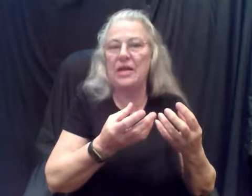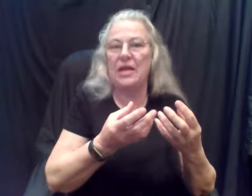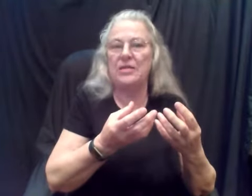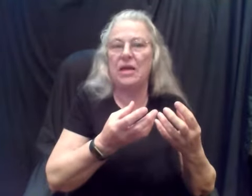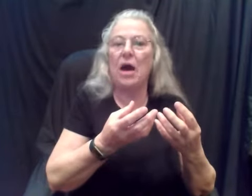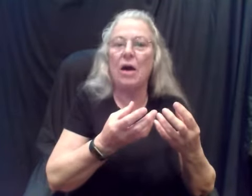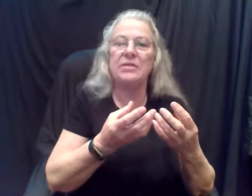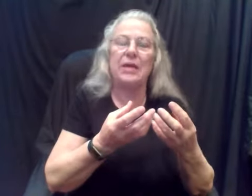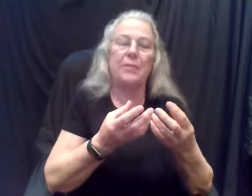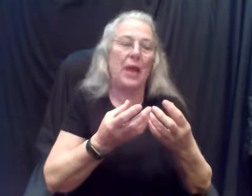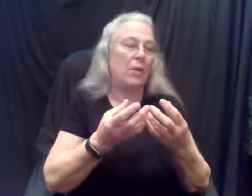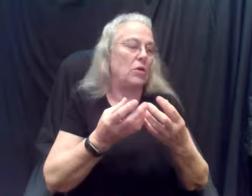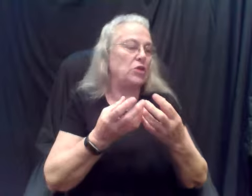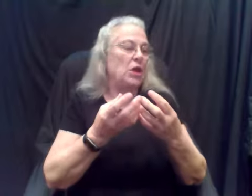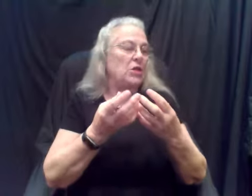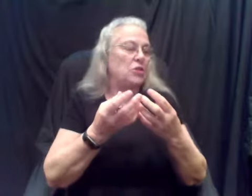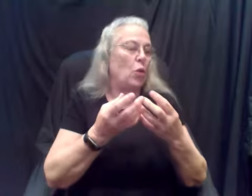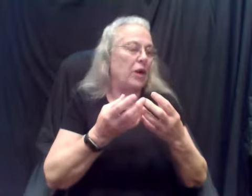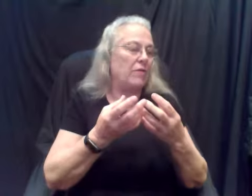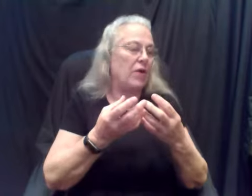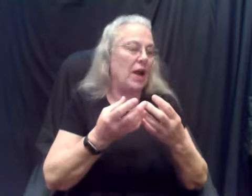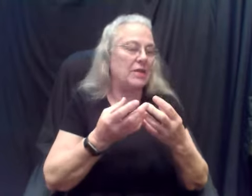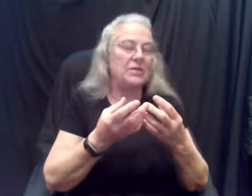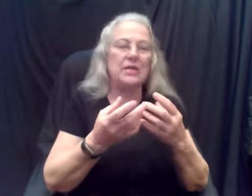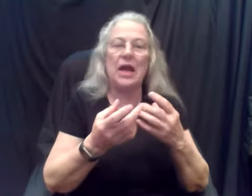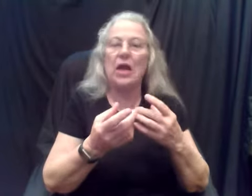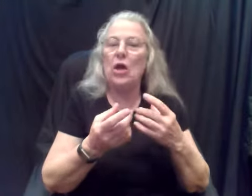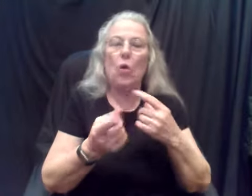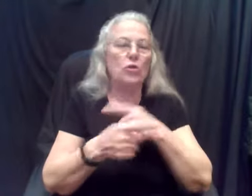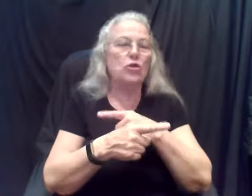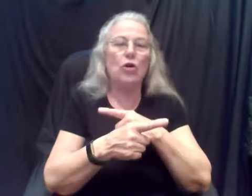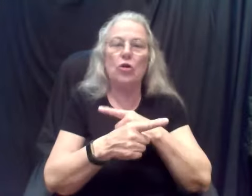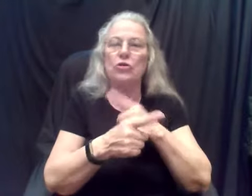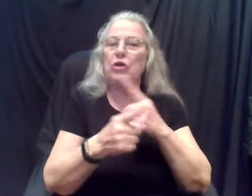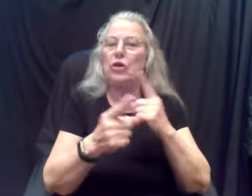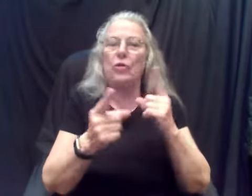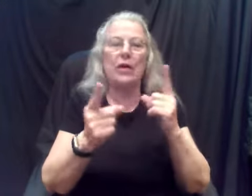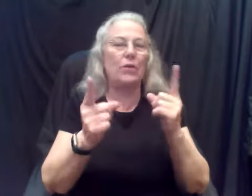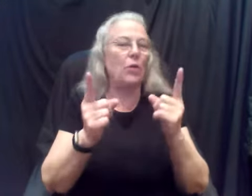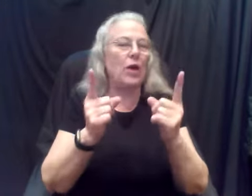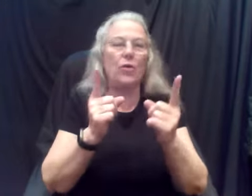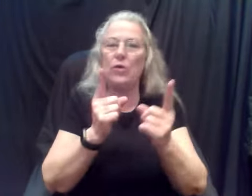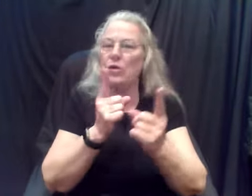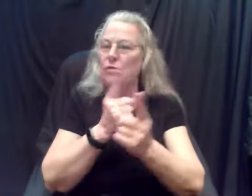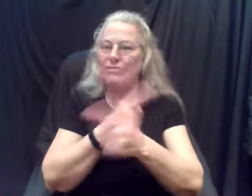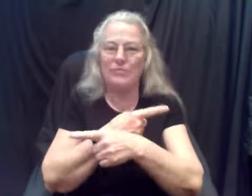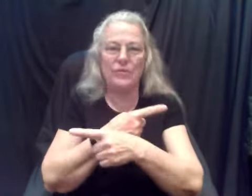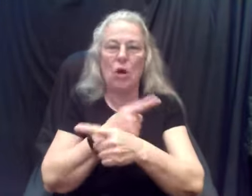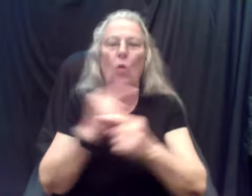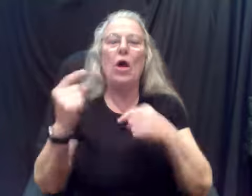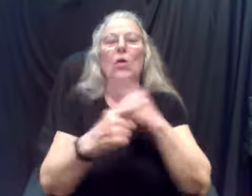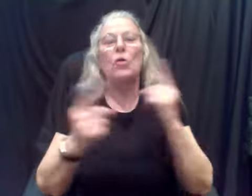it's a concept language. So whenever I can say turn to, we're not going to go, you